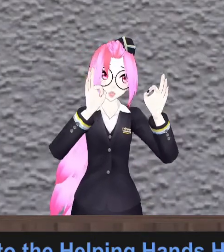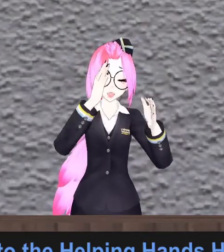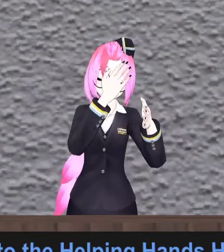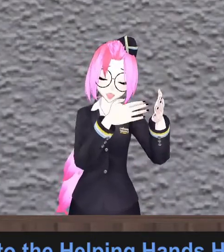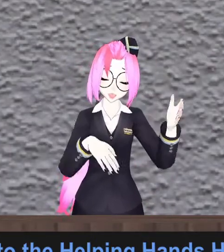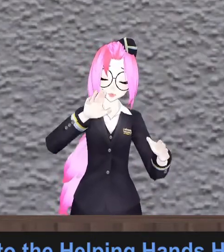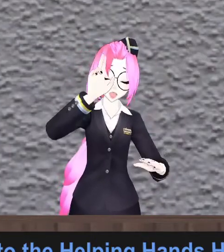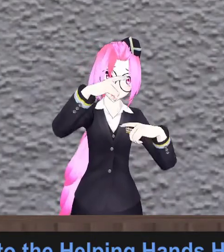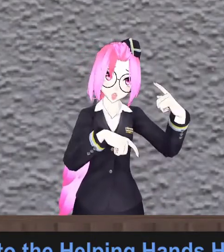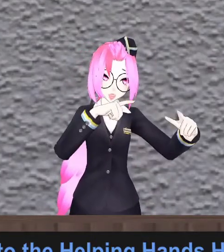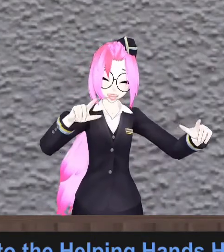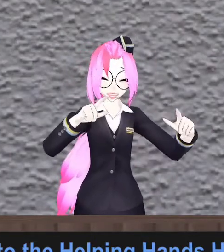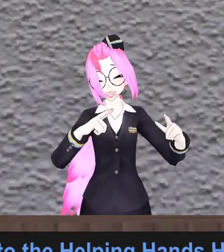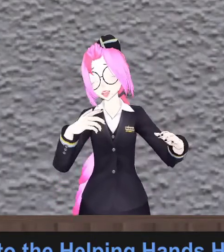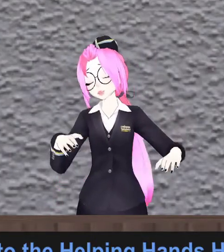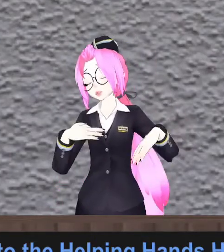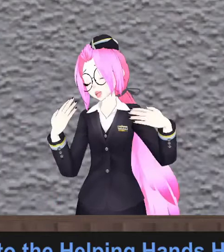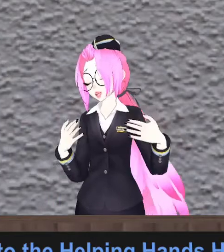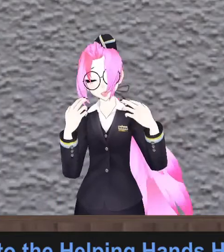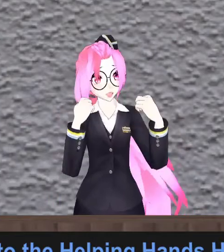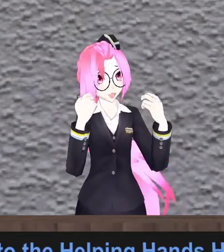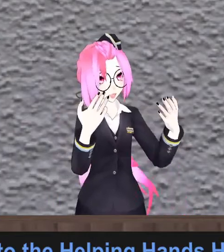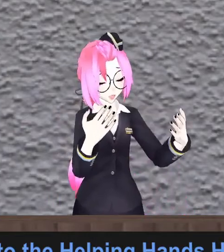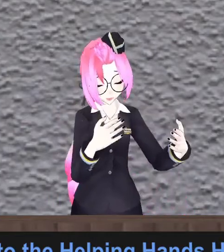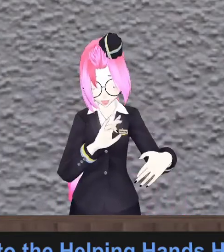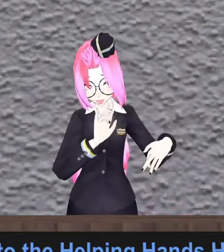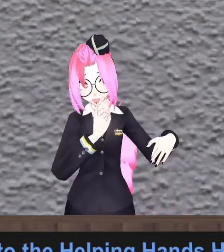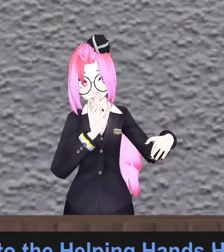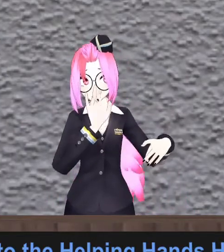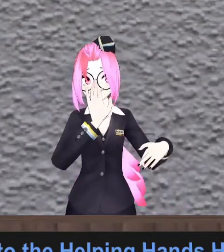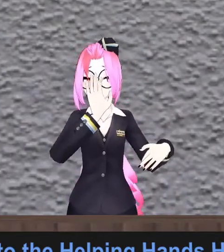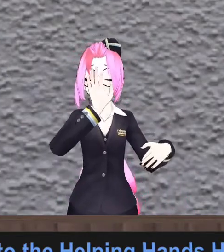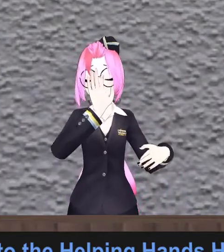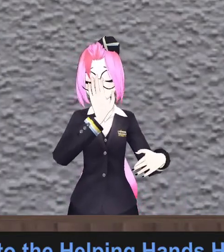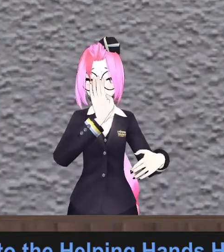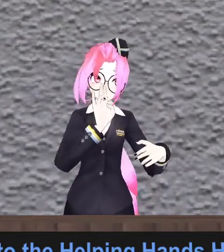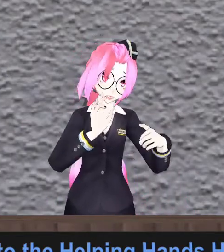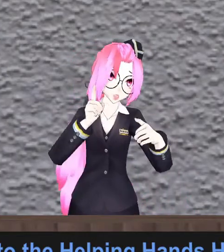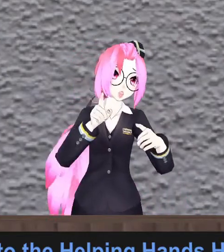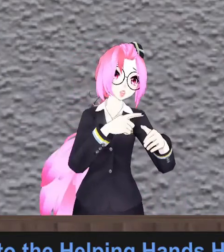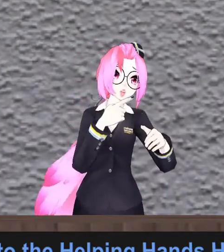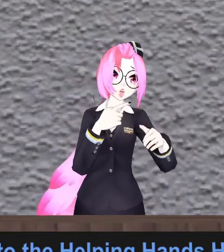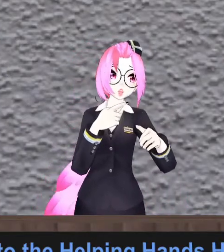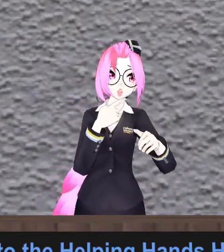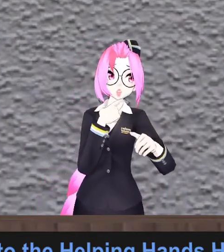important part of sign language. So I'm glad that I could be informing it. Okay. So I guess to start off, we could